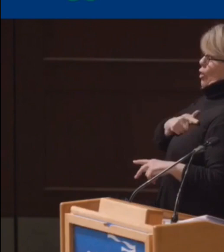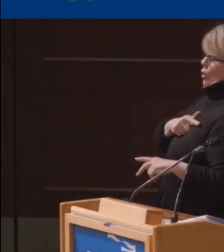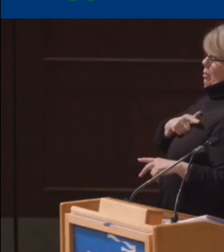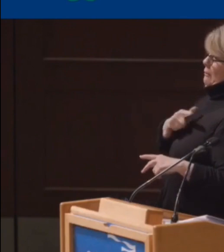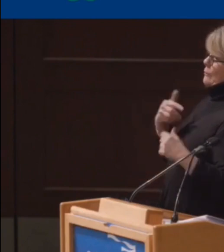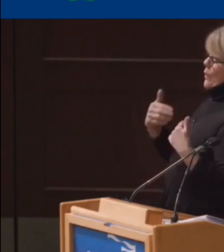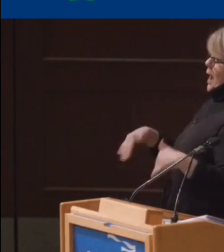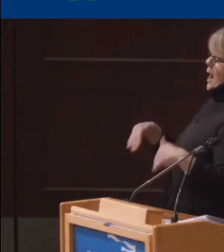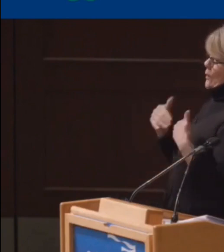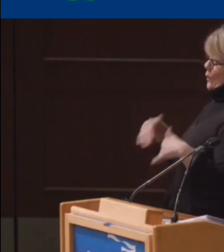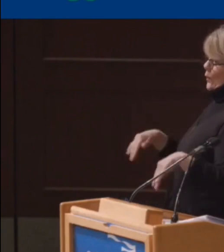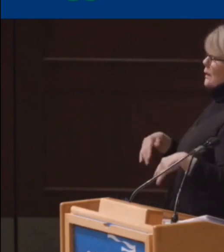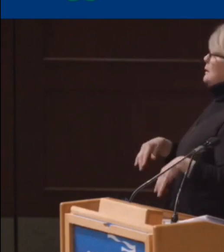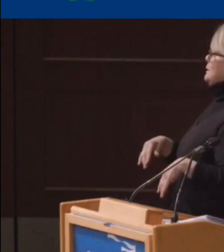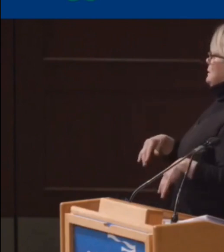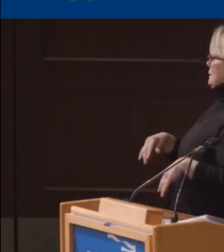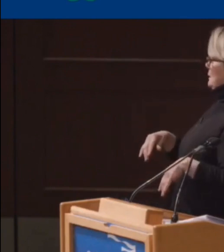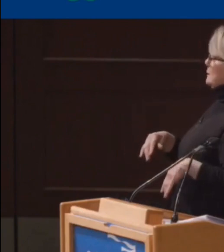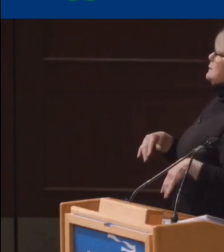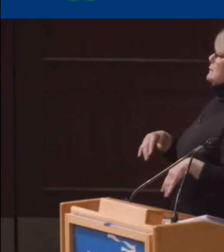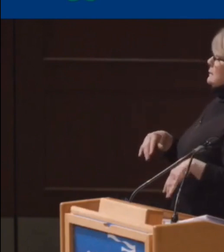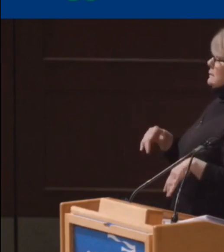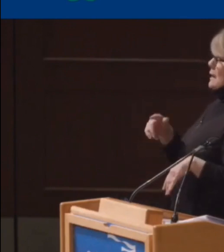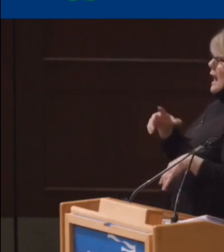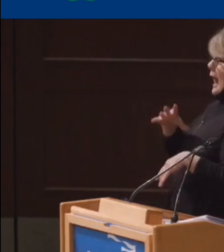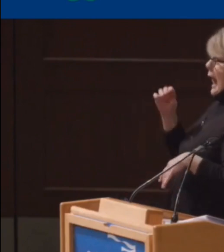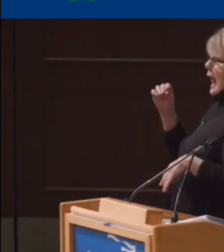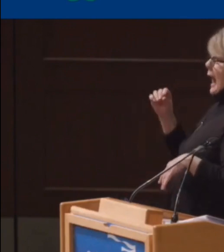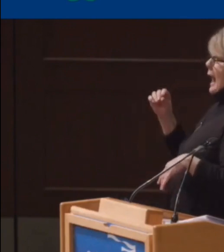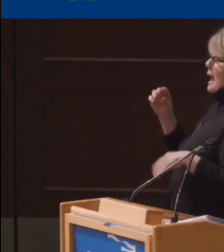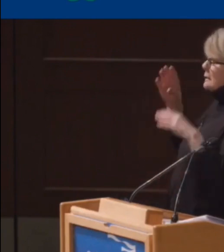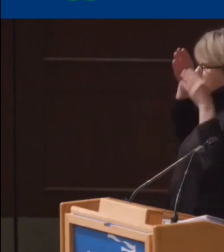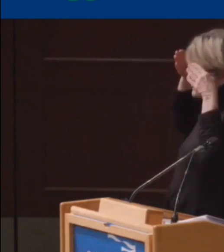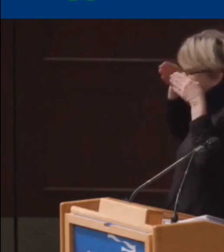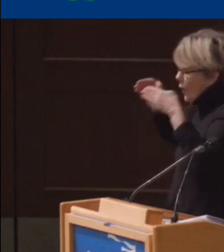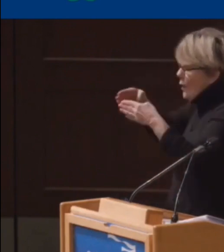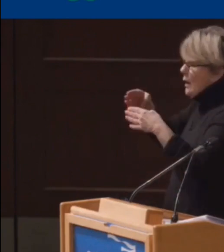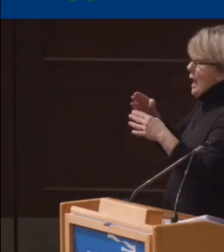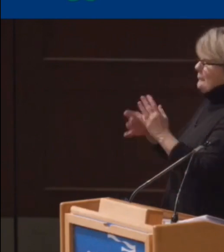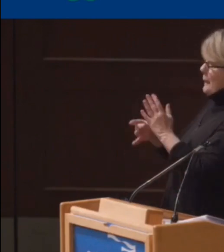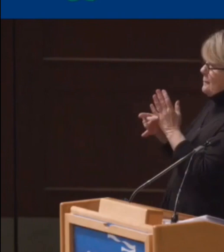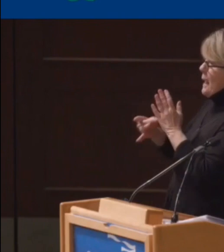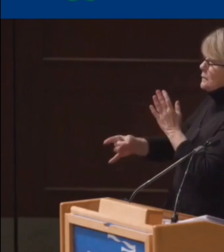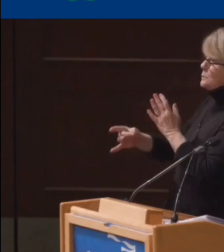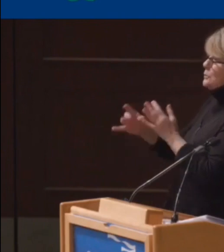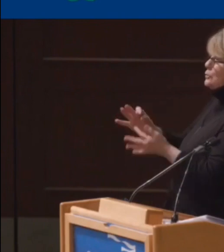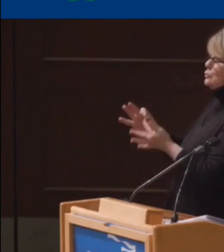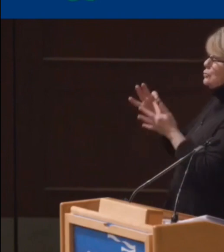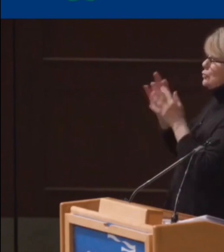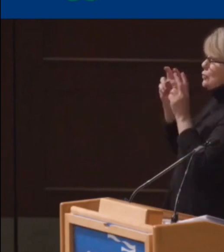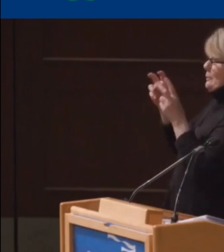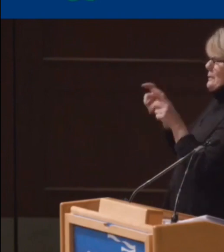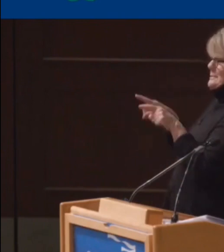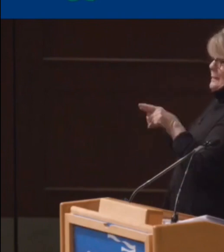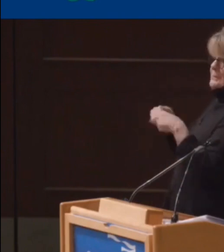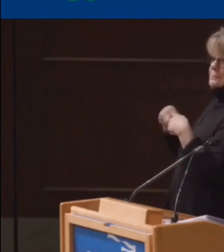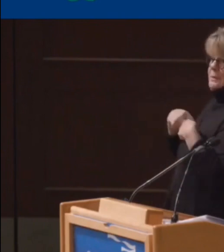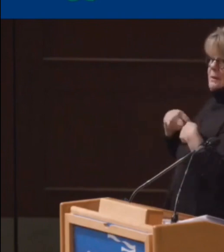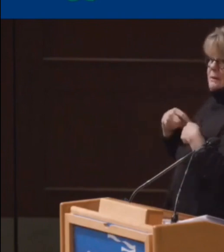someone. They can be really good at hyper-focusing on things and become experts on certain topics like I am with